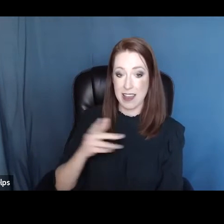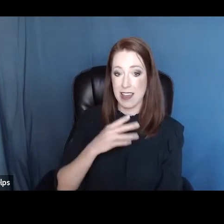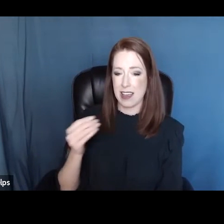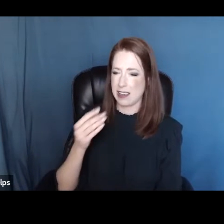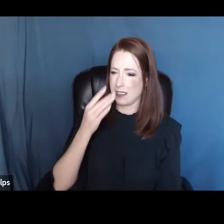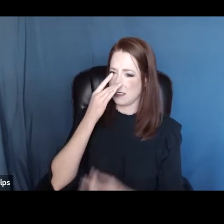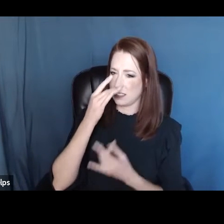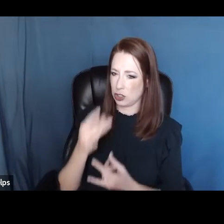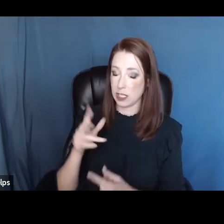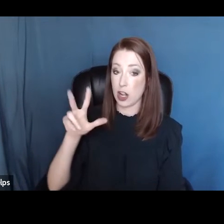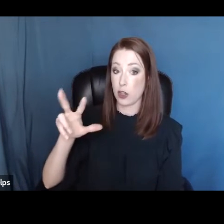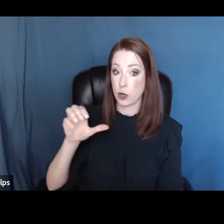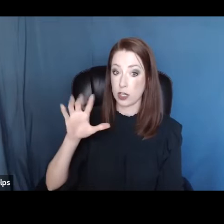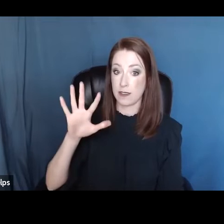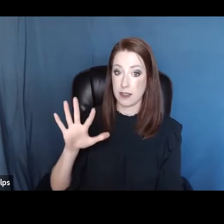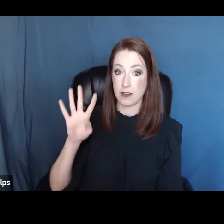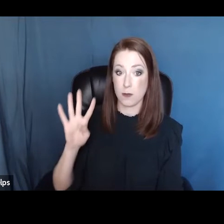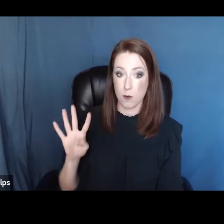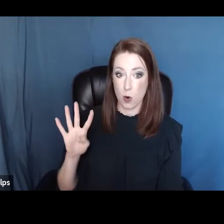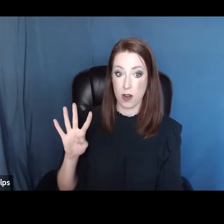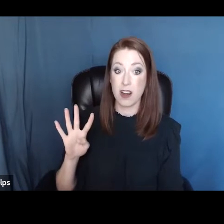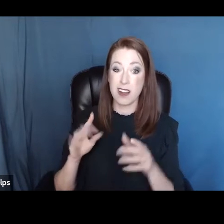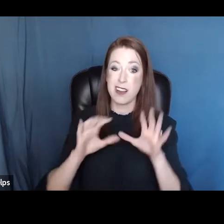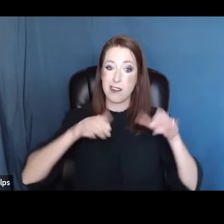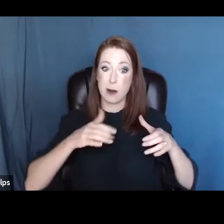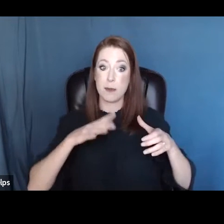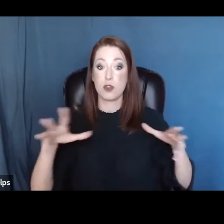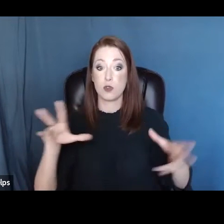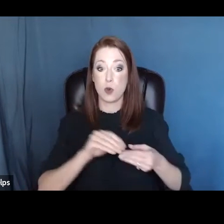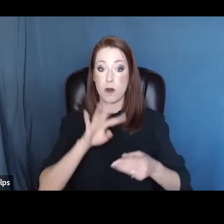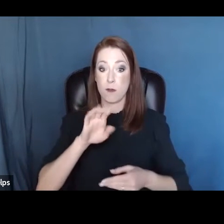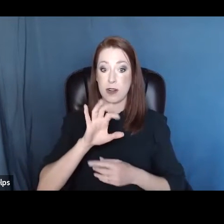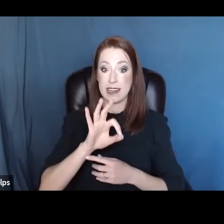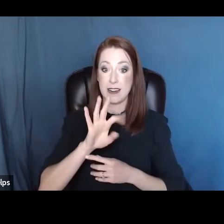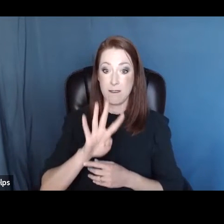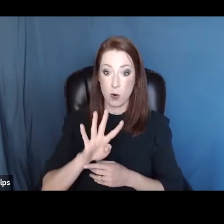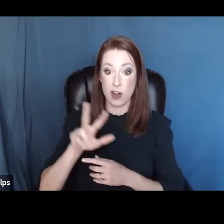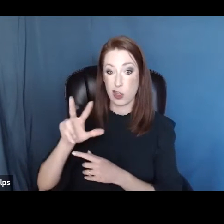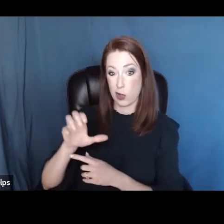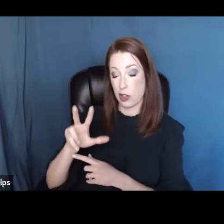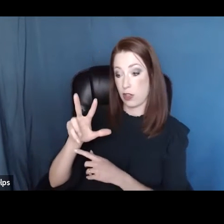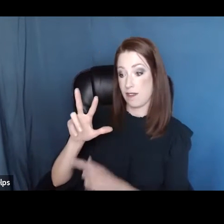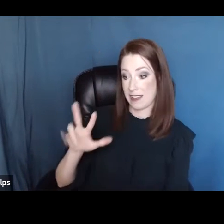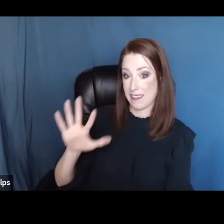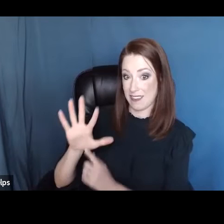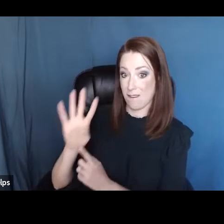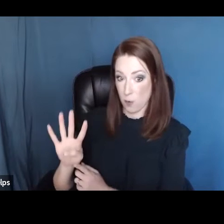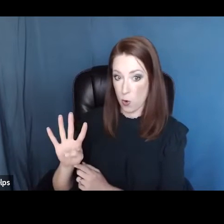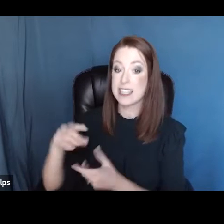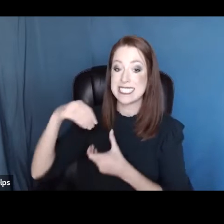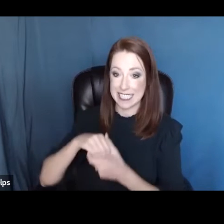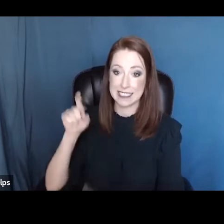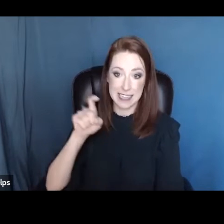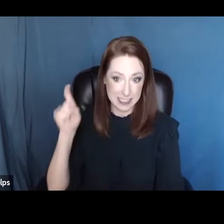anecdotally, 354 of the 494 facilities were in Texas. So take that as you